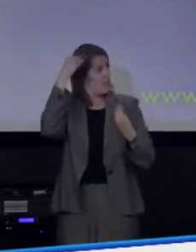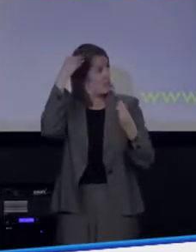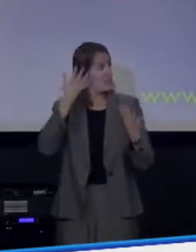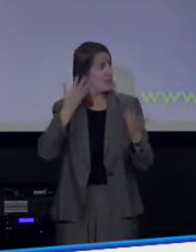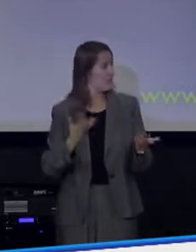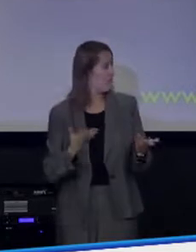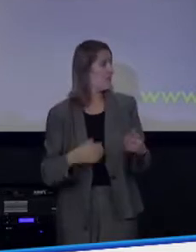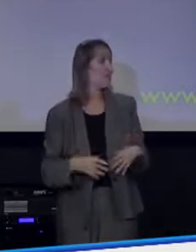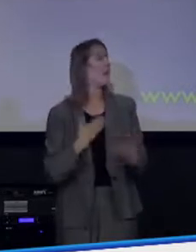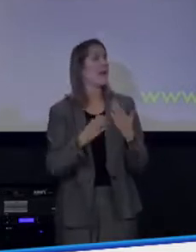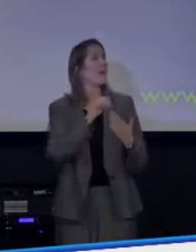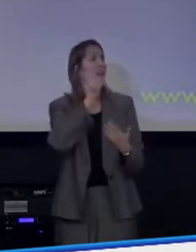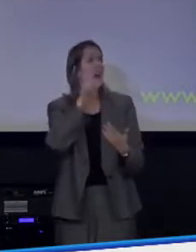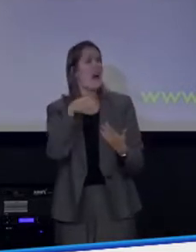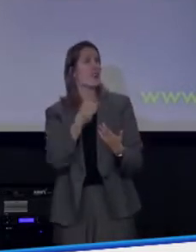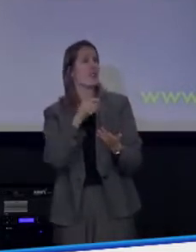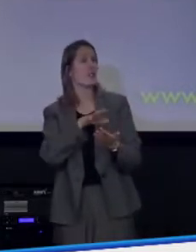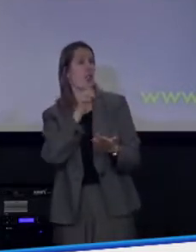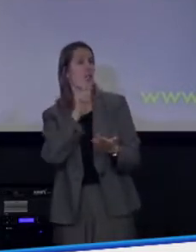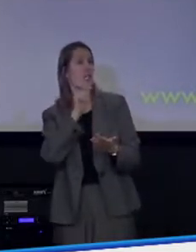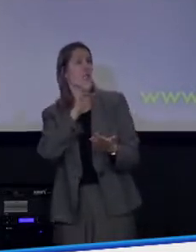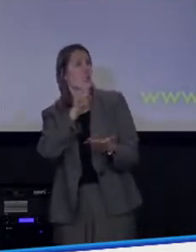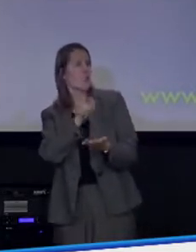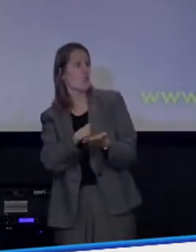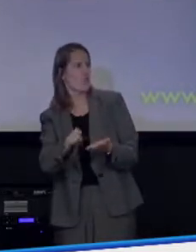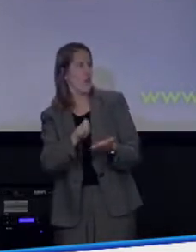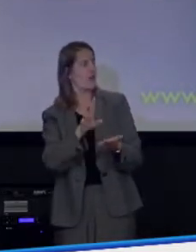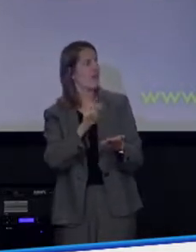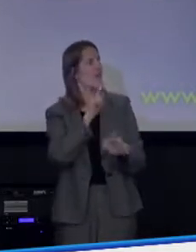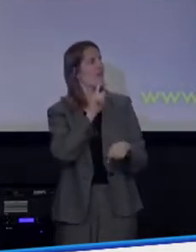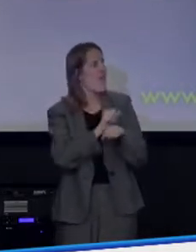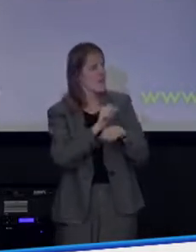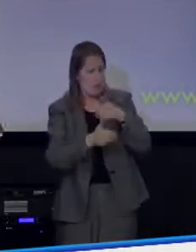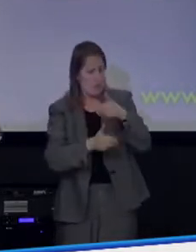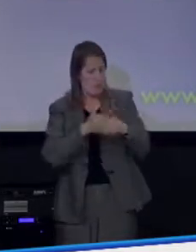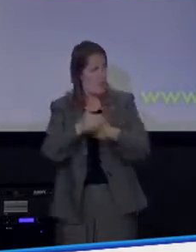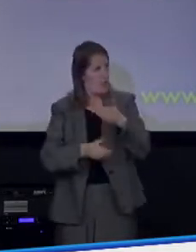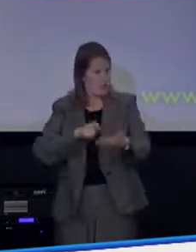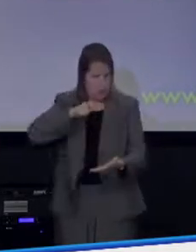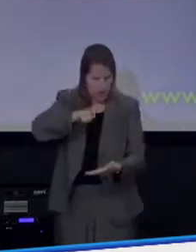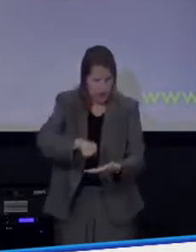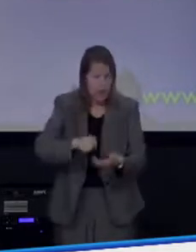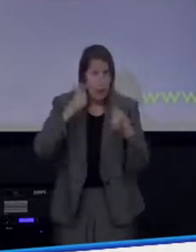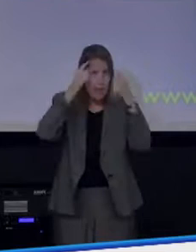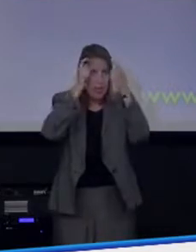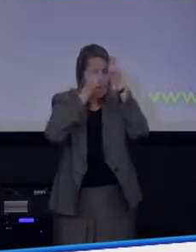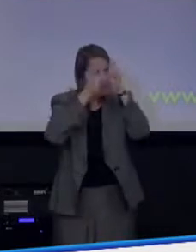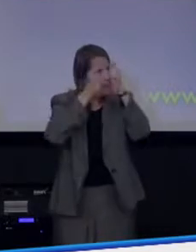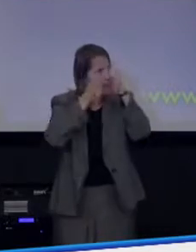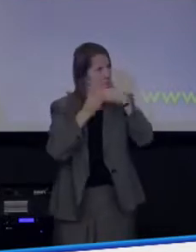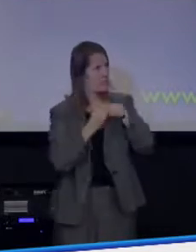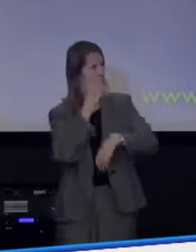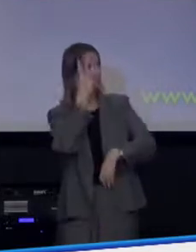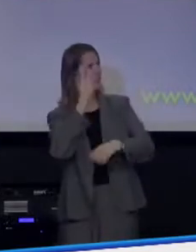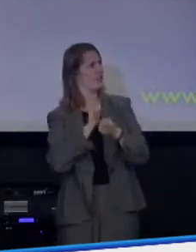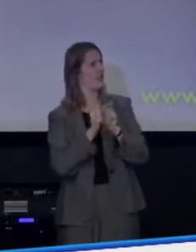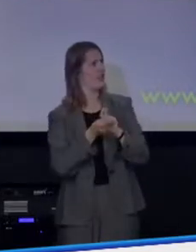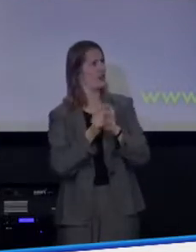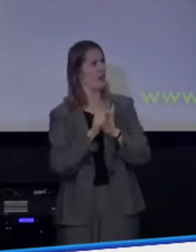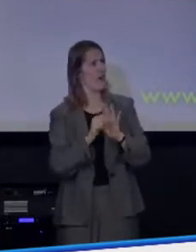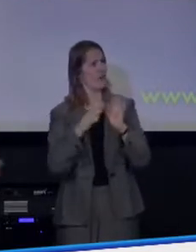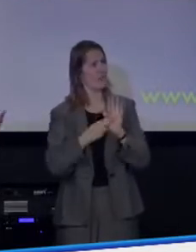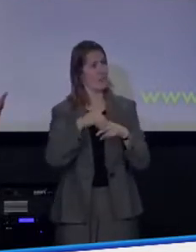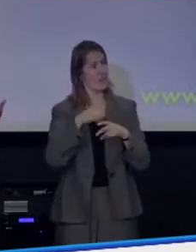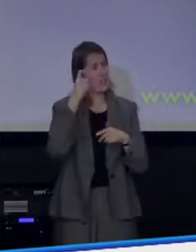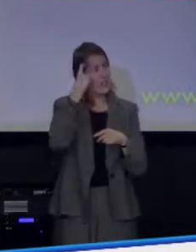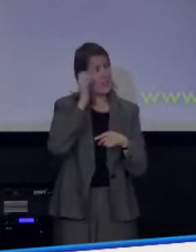maybe it's not just learning to write, but that process changes the symbolic representations in some ways as well in their minds.